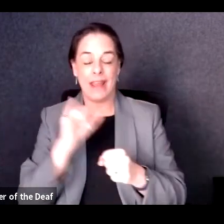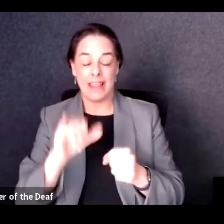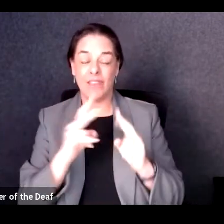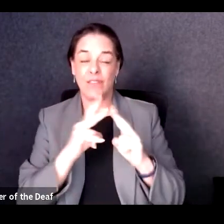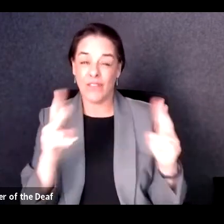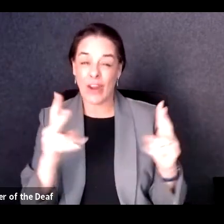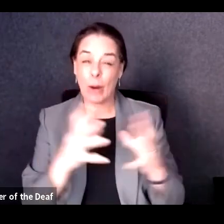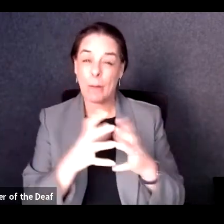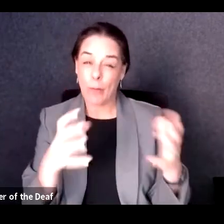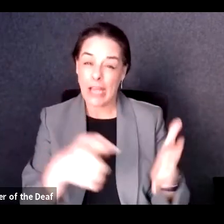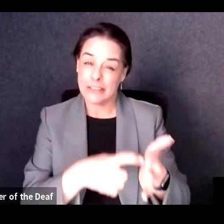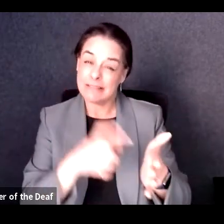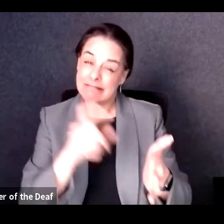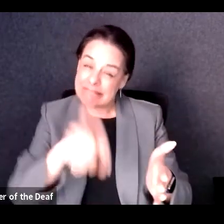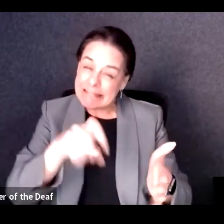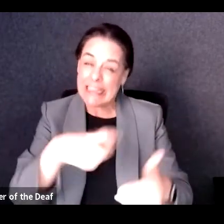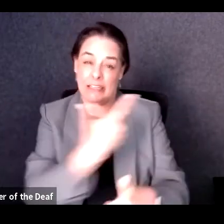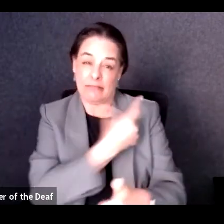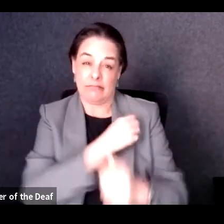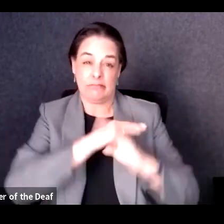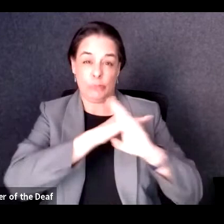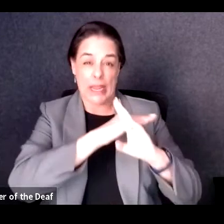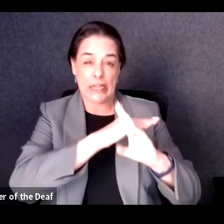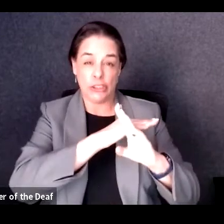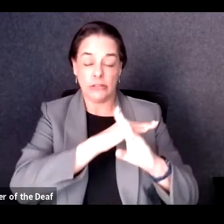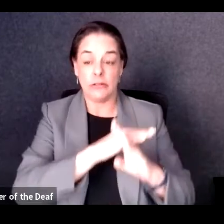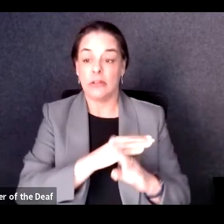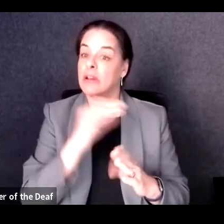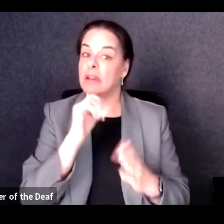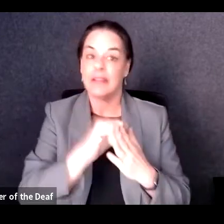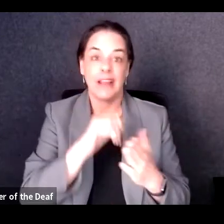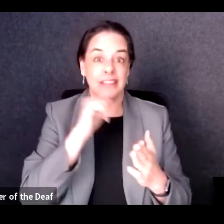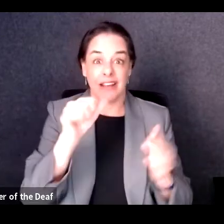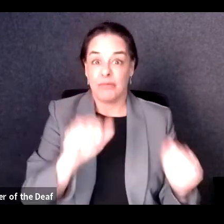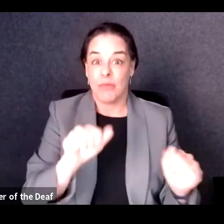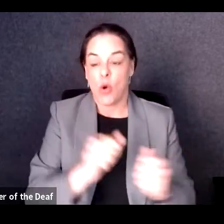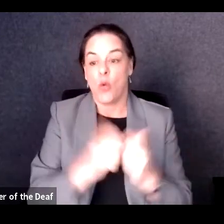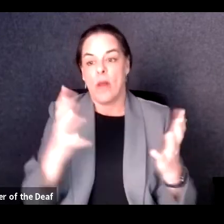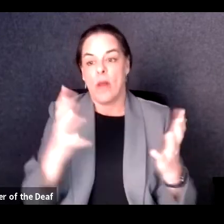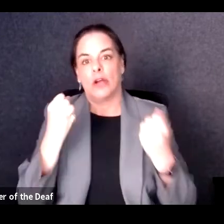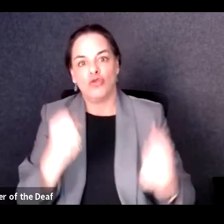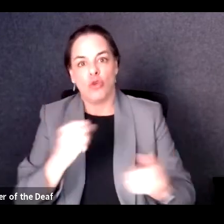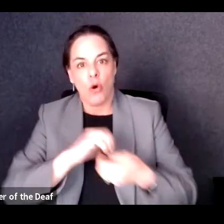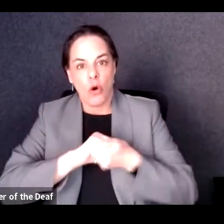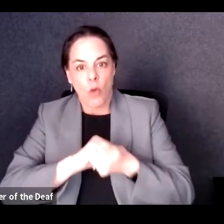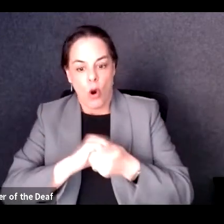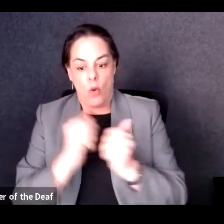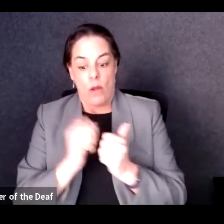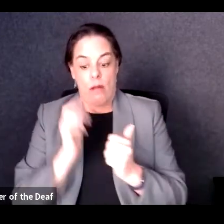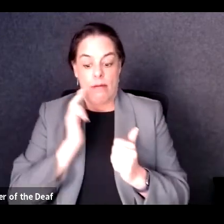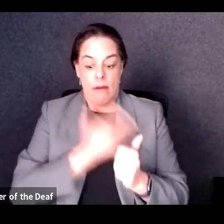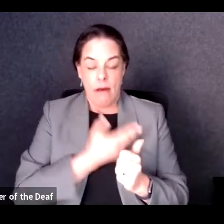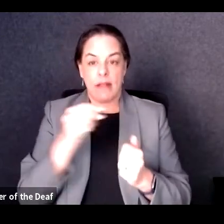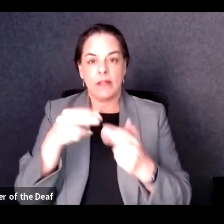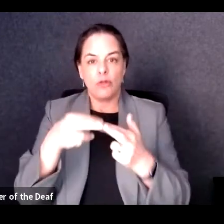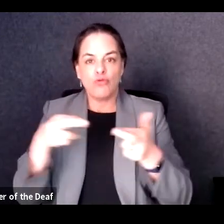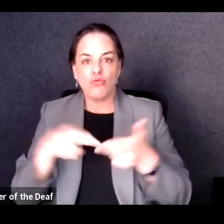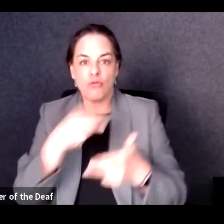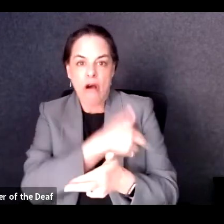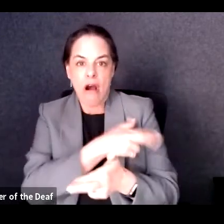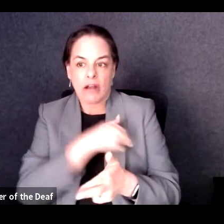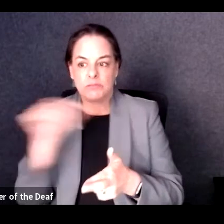desired protection. This wouldn't be possible without the strong partnerships between Kchd, our regional hospital